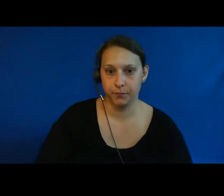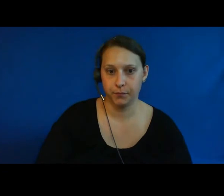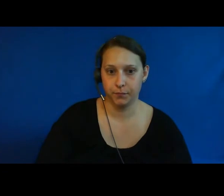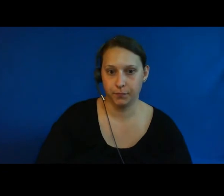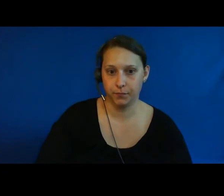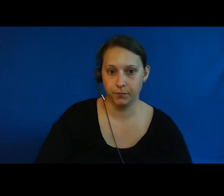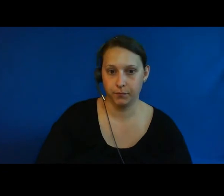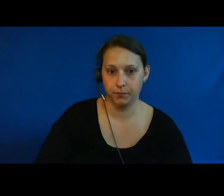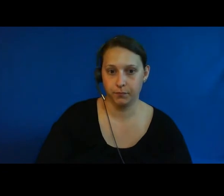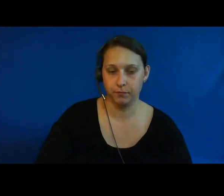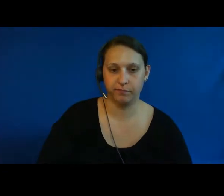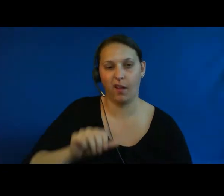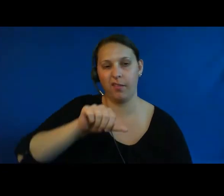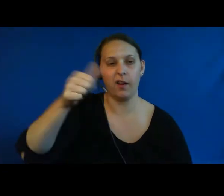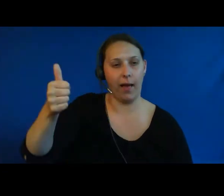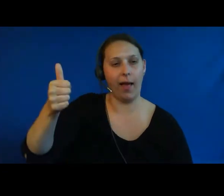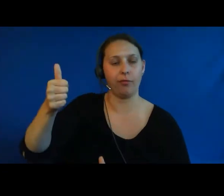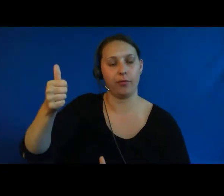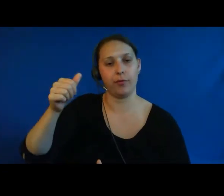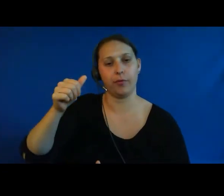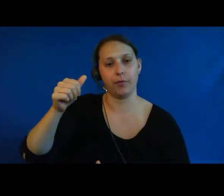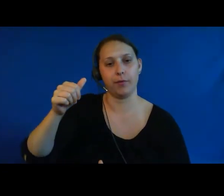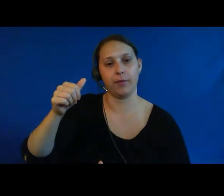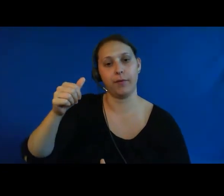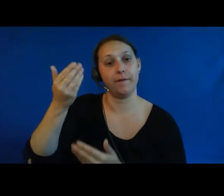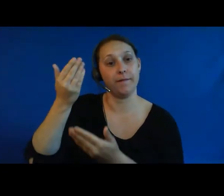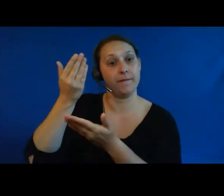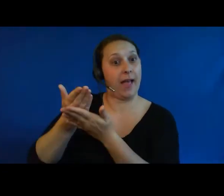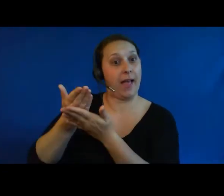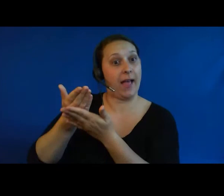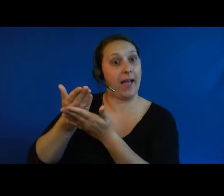Some other wildlife facts.